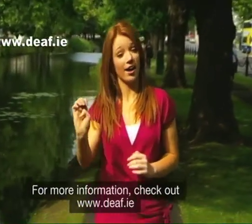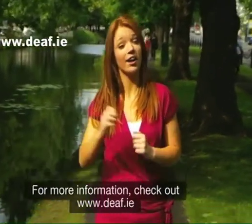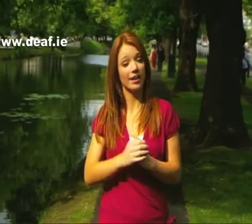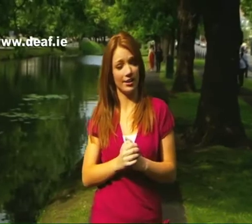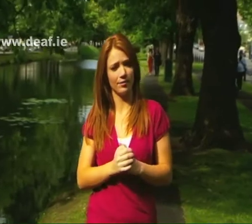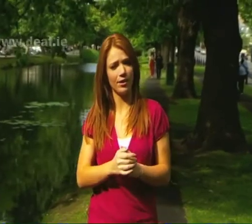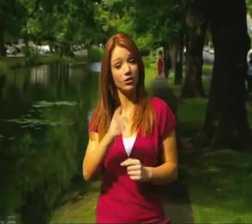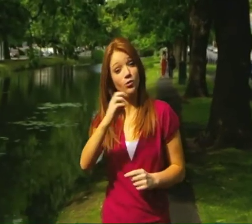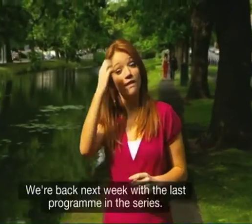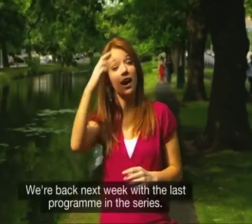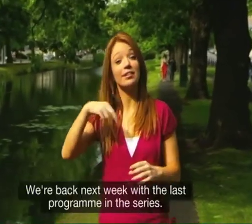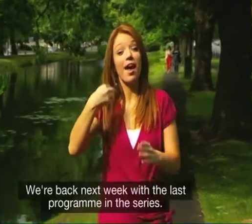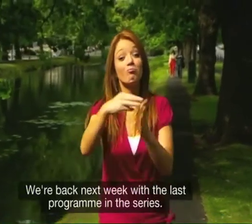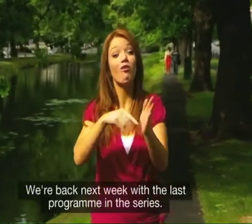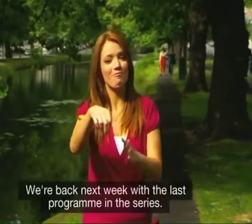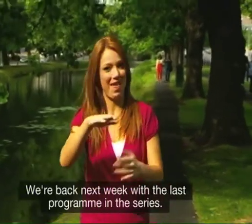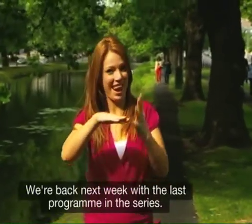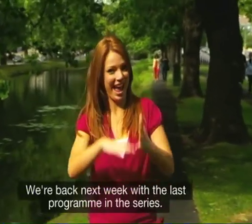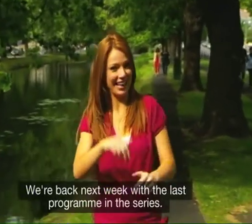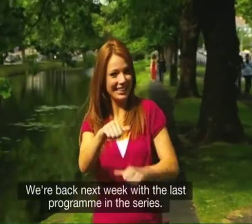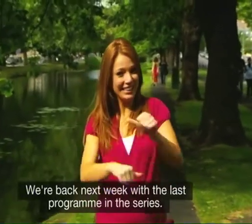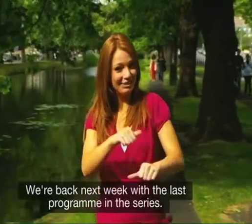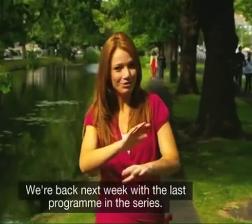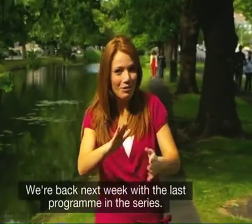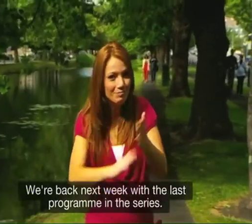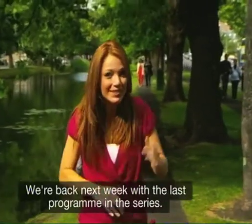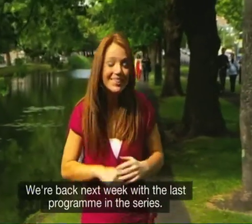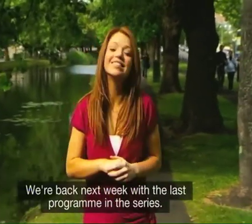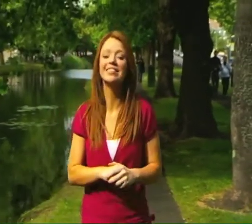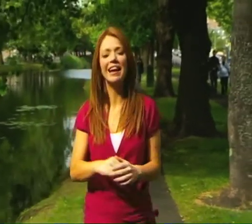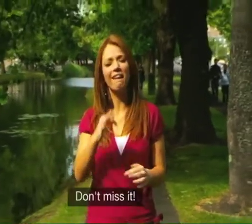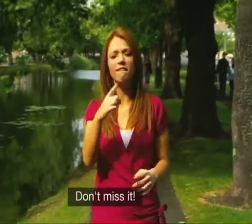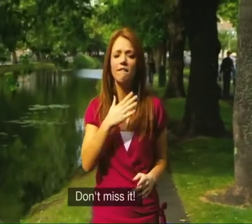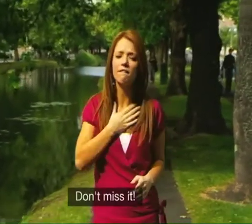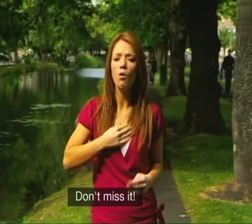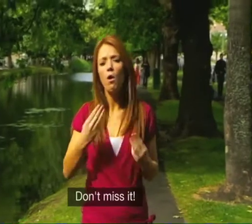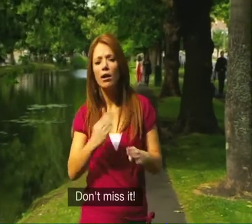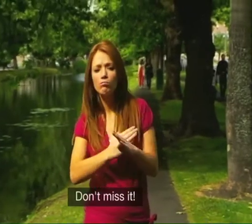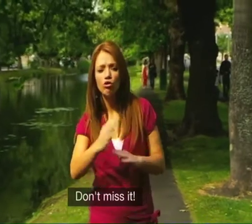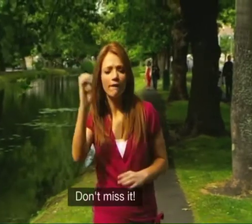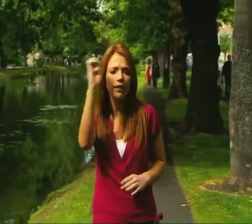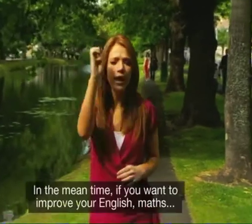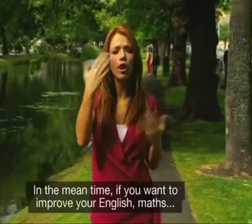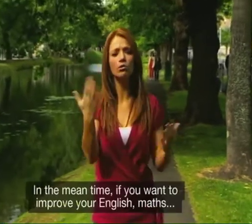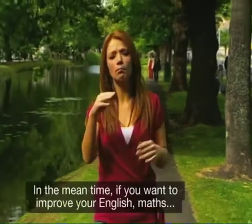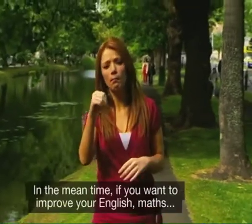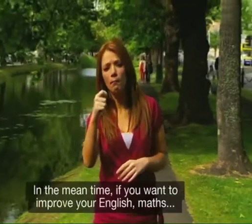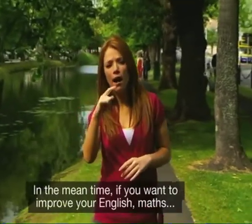www.deaf.ie. We're back next week with the last programme in the series. Don't miss it. In the meantime, if you want to improve